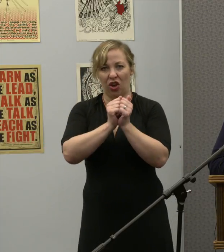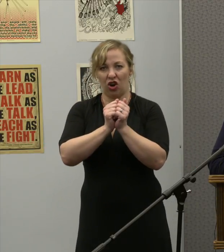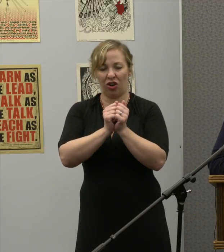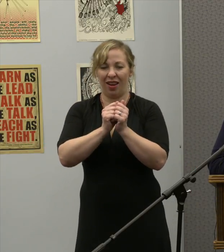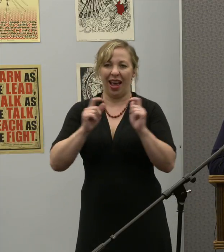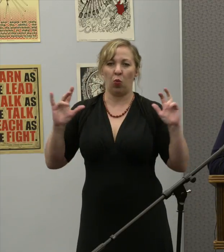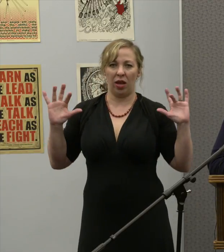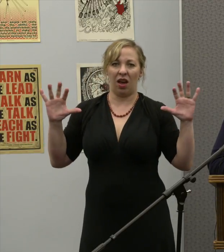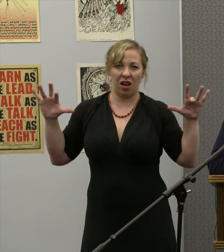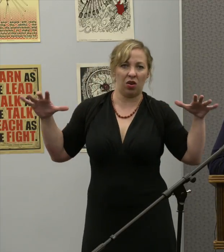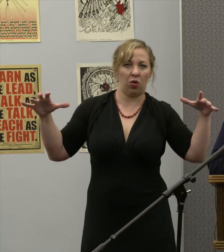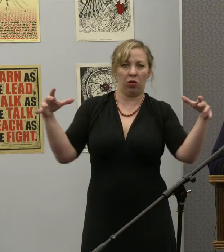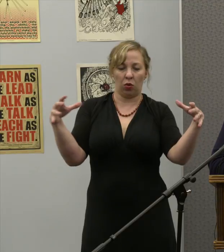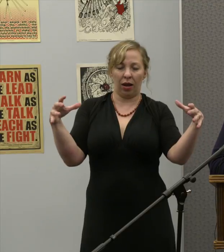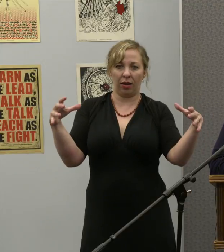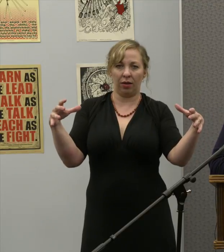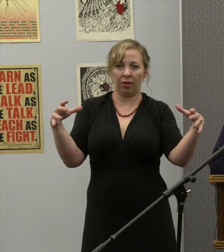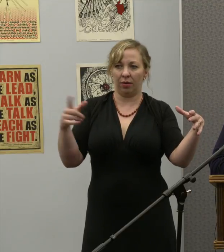and uniting the poor.